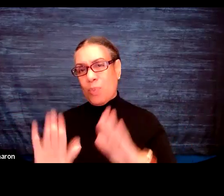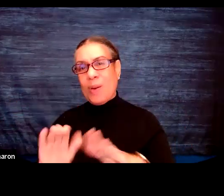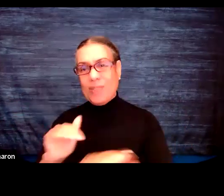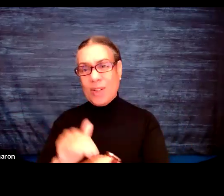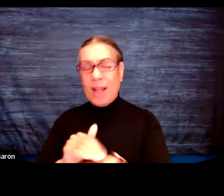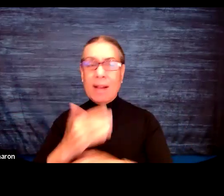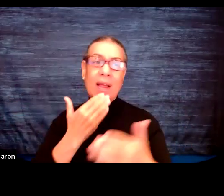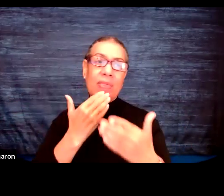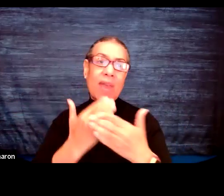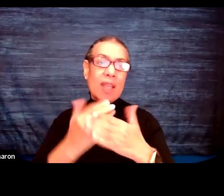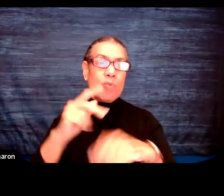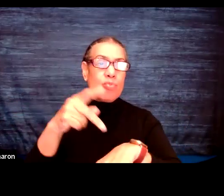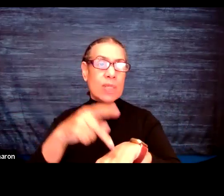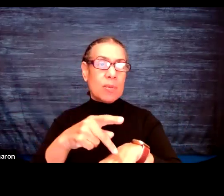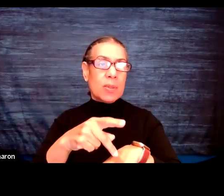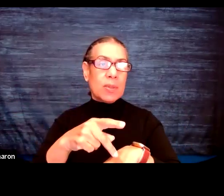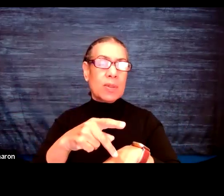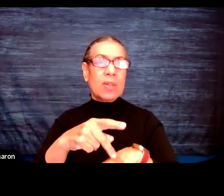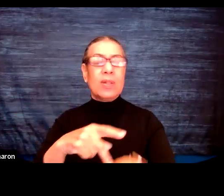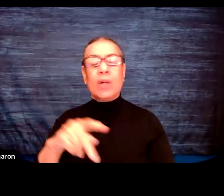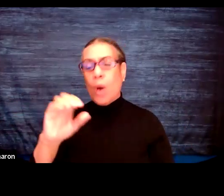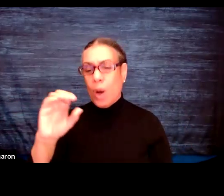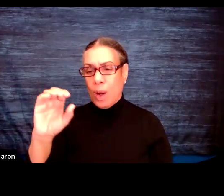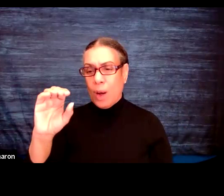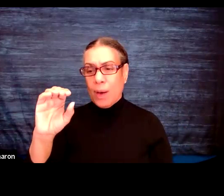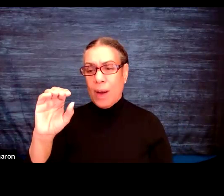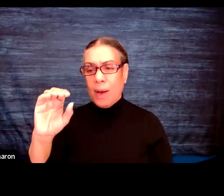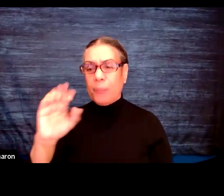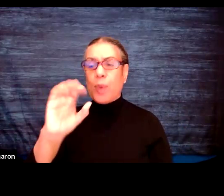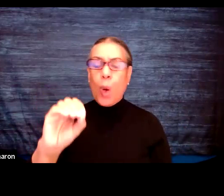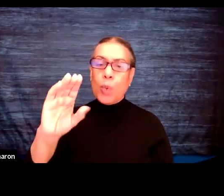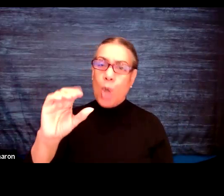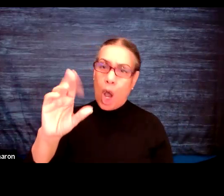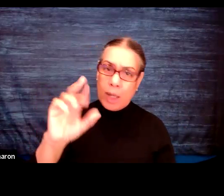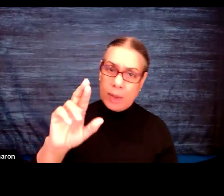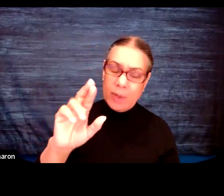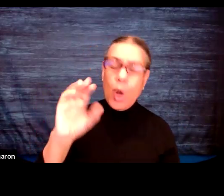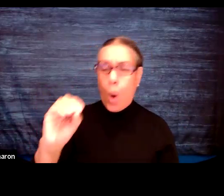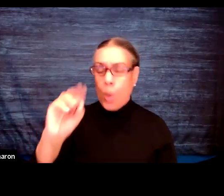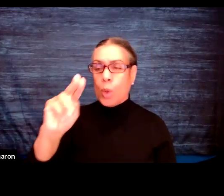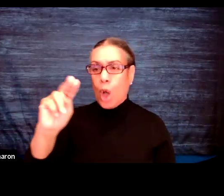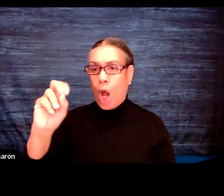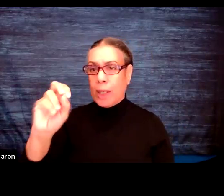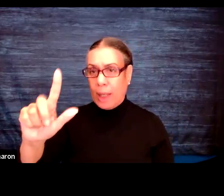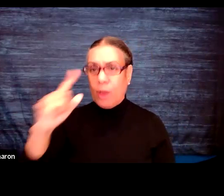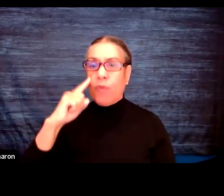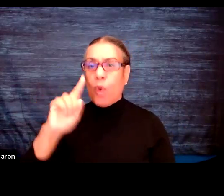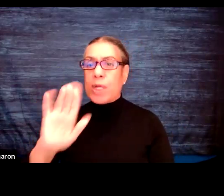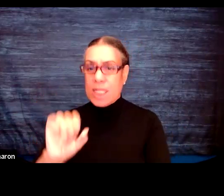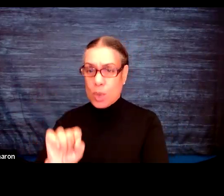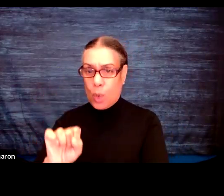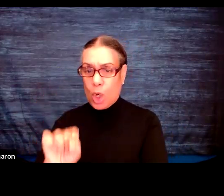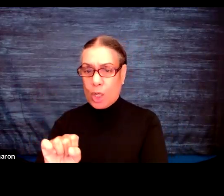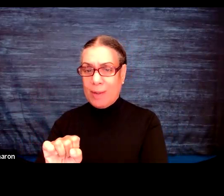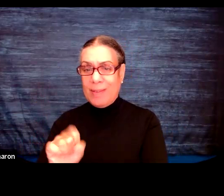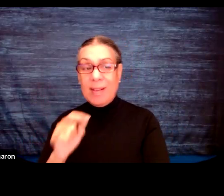Principal Mark O'Connell of the Carter School, Mark O'Connor, for the work that he and his team are doing, and this is going